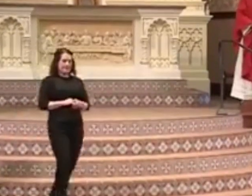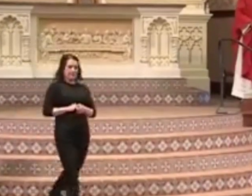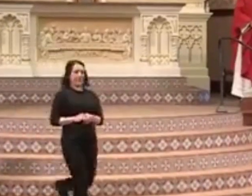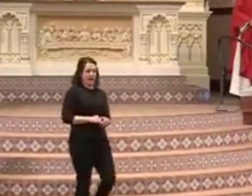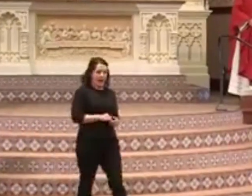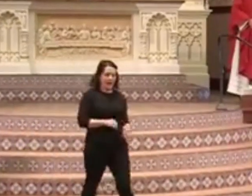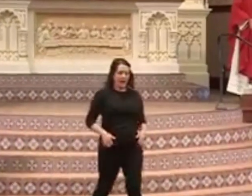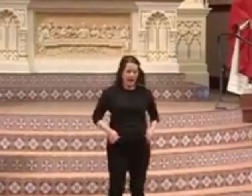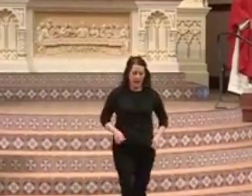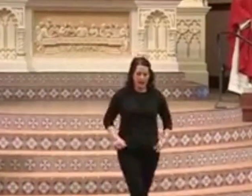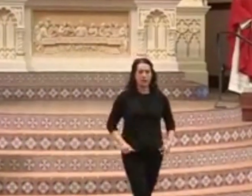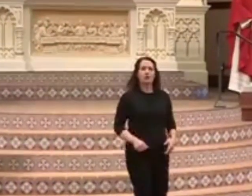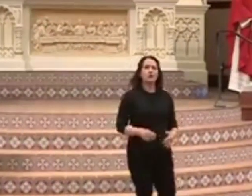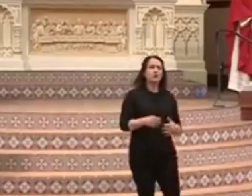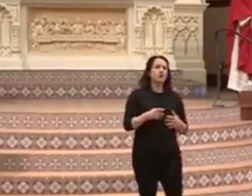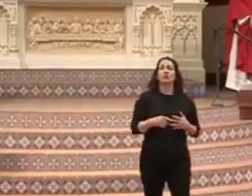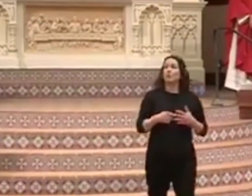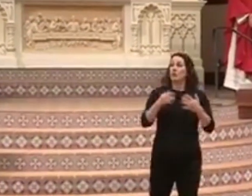Today we have our solemn